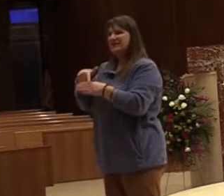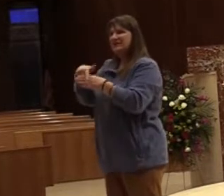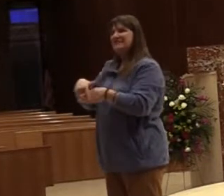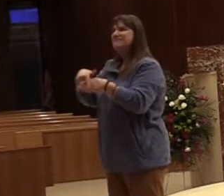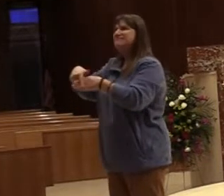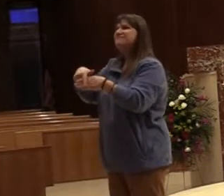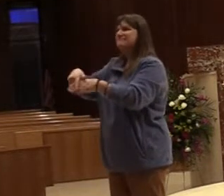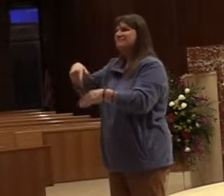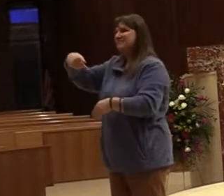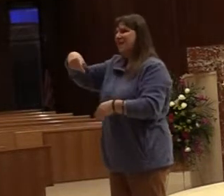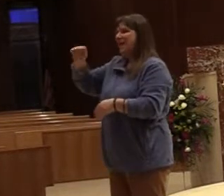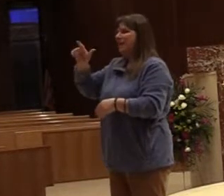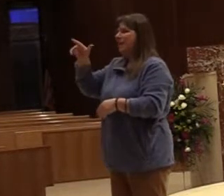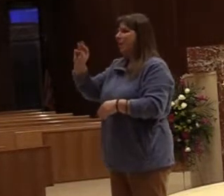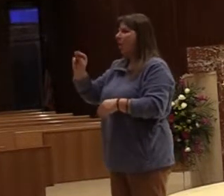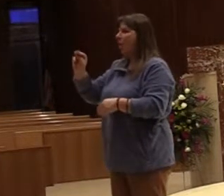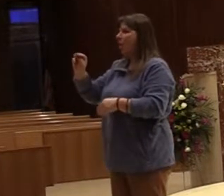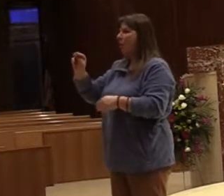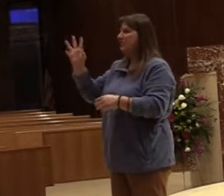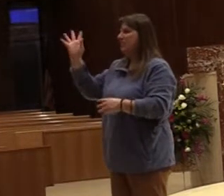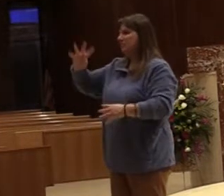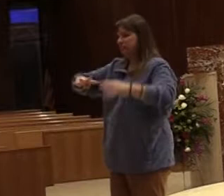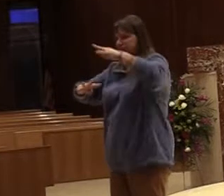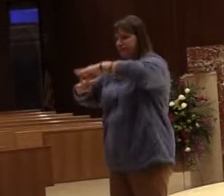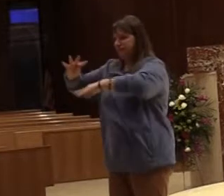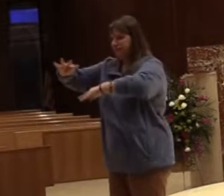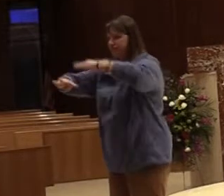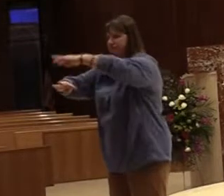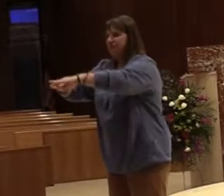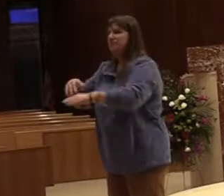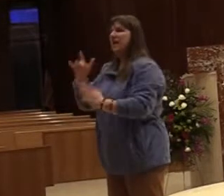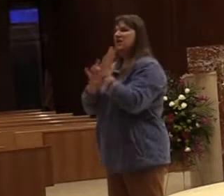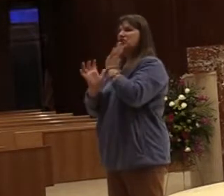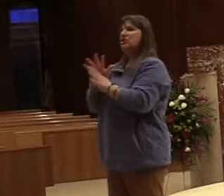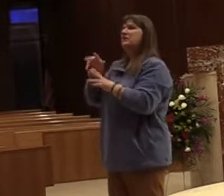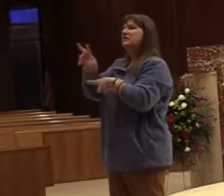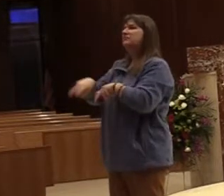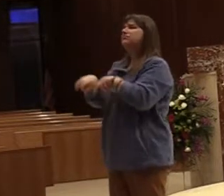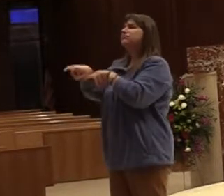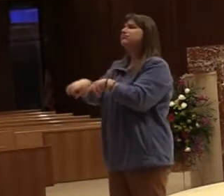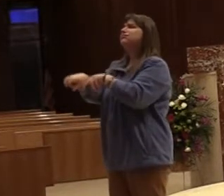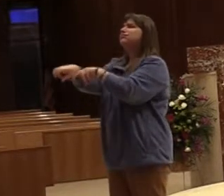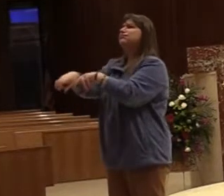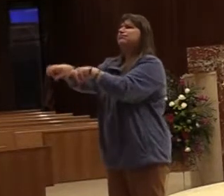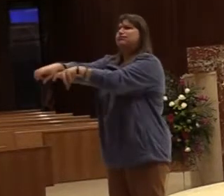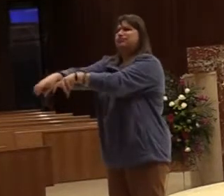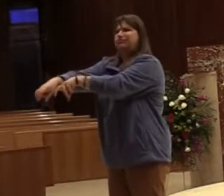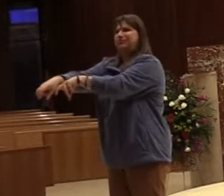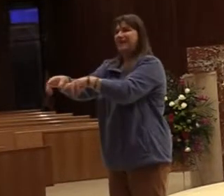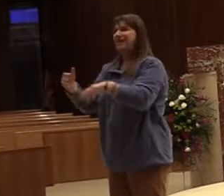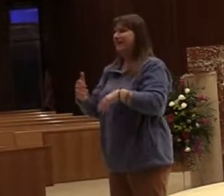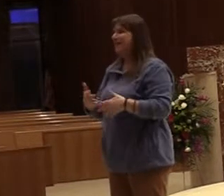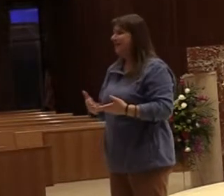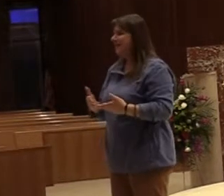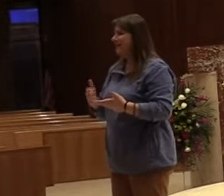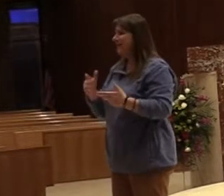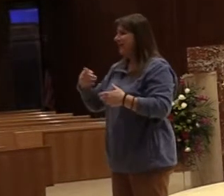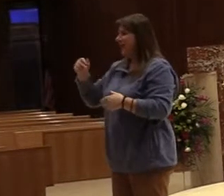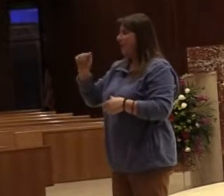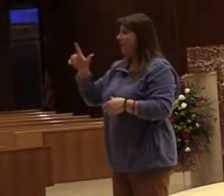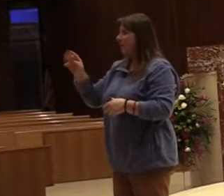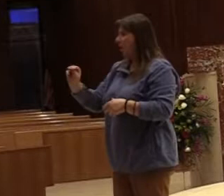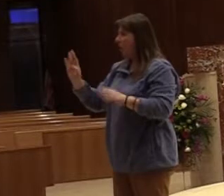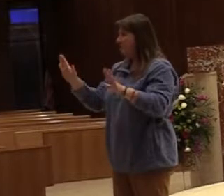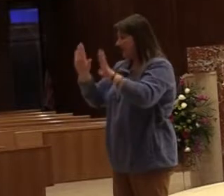palm branches on the road as he entered on Palm Sunday in Jerusalem. The palms here are a